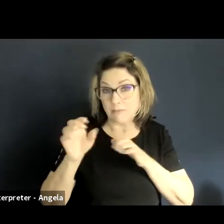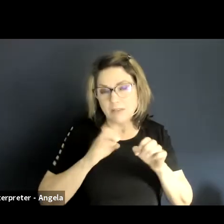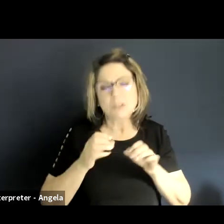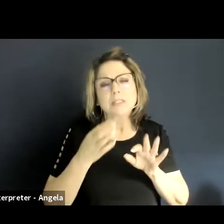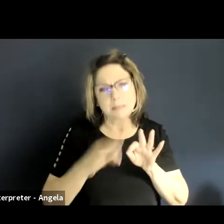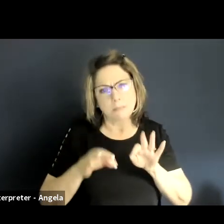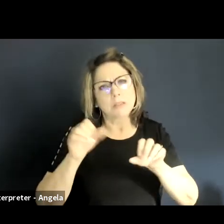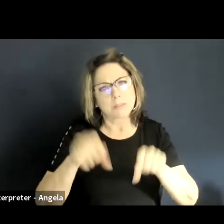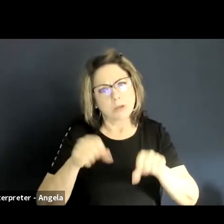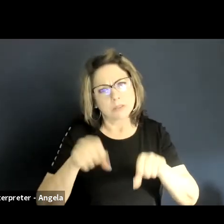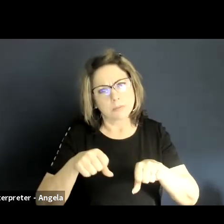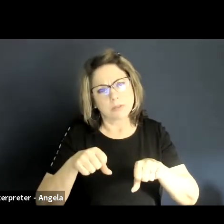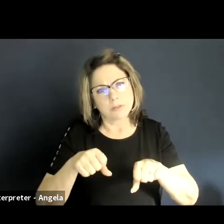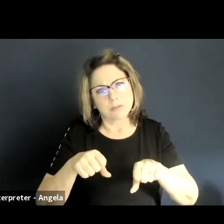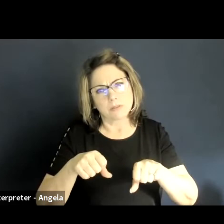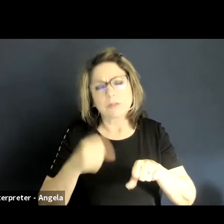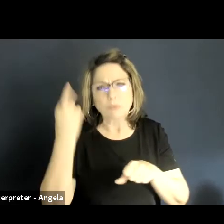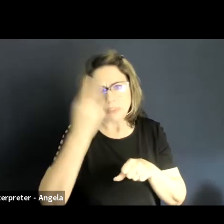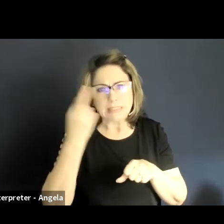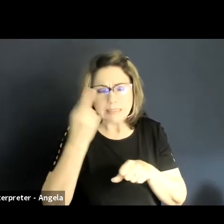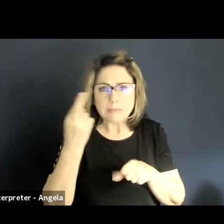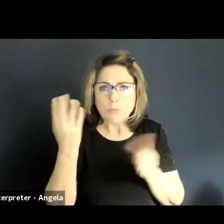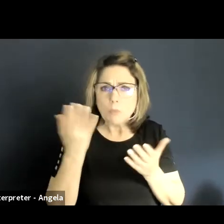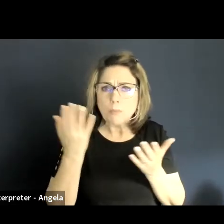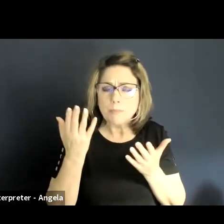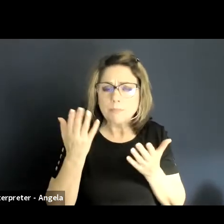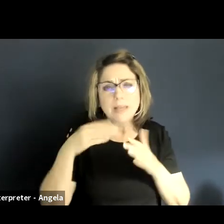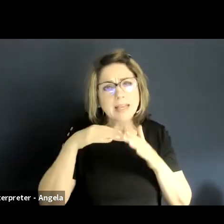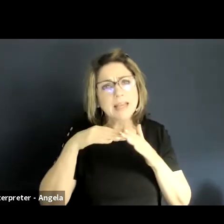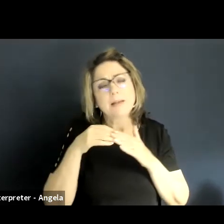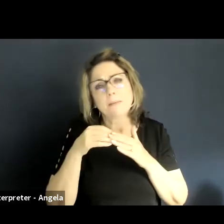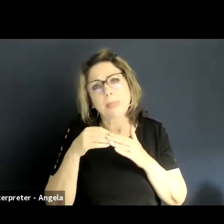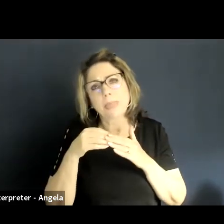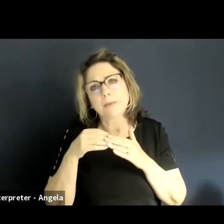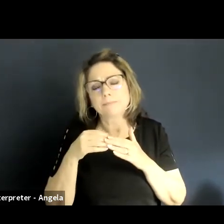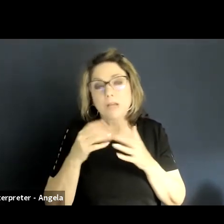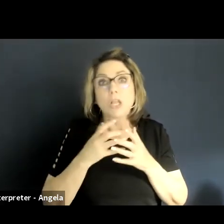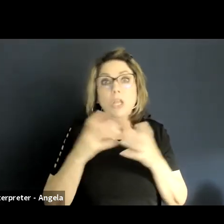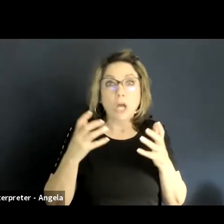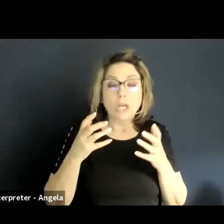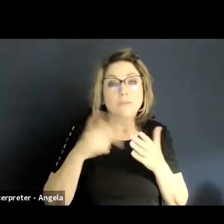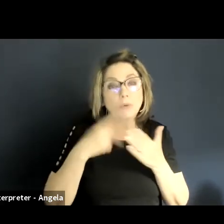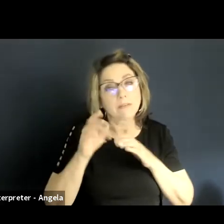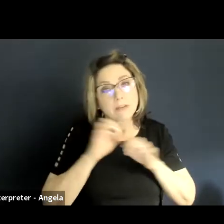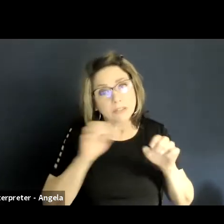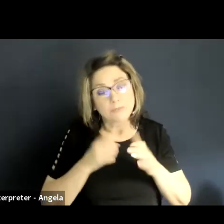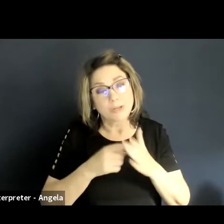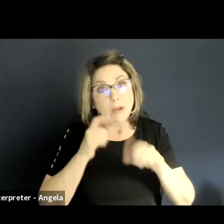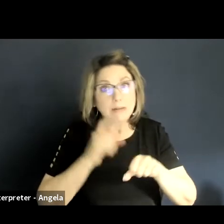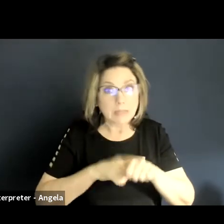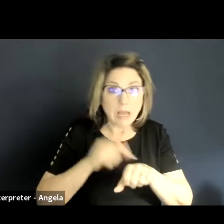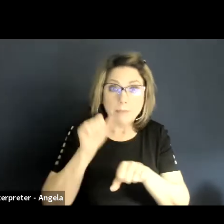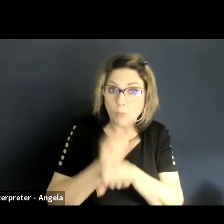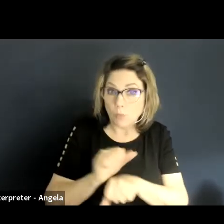as possible. And here's why we think that. Extensive program evaluation can take a lot of time and effort, which is why it's